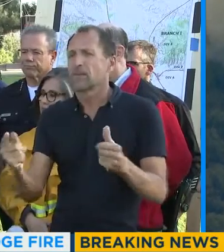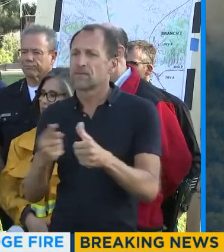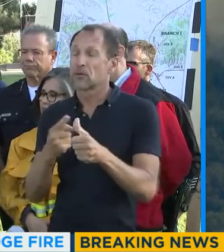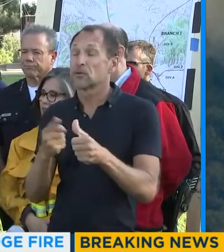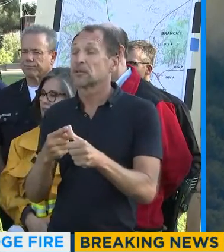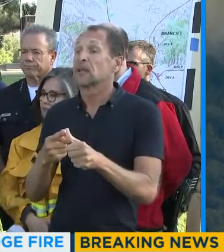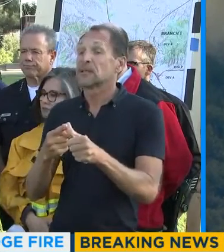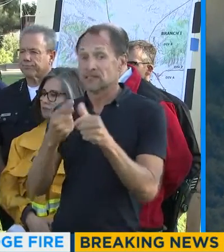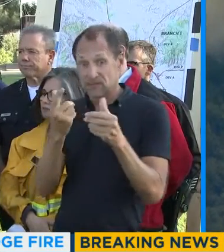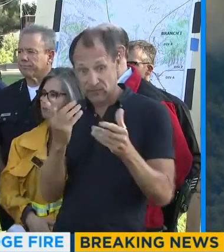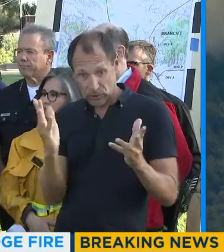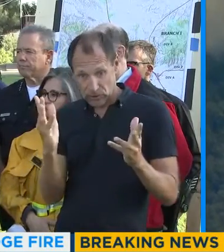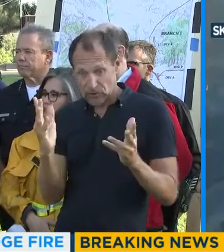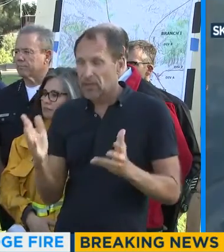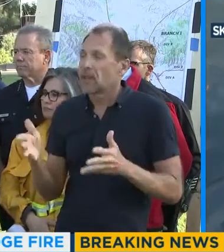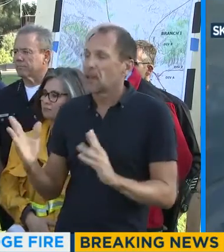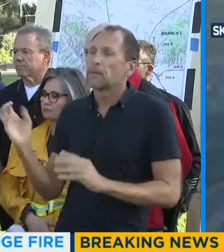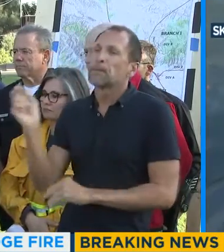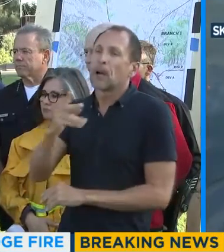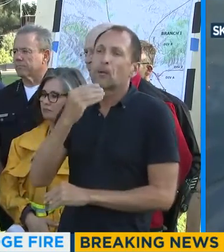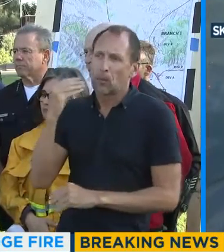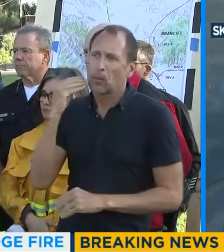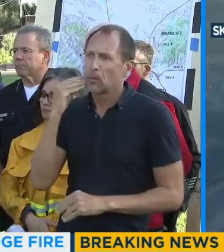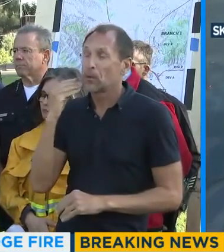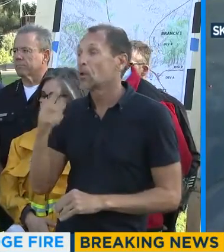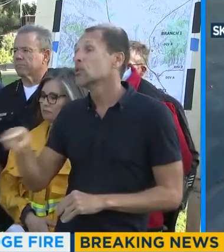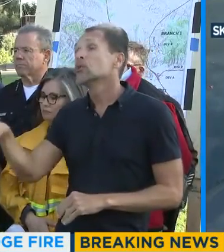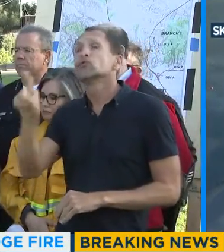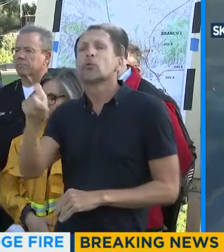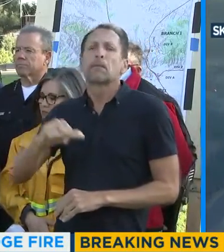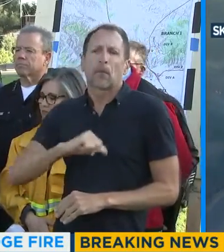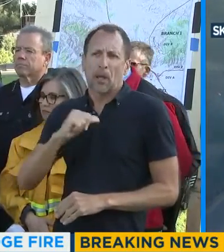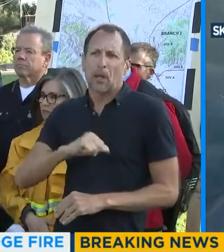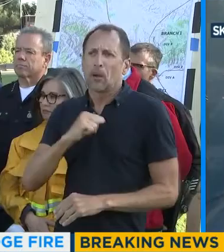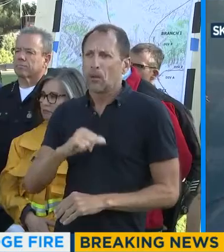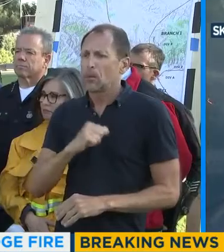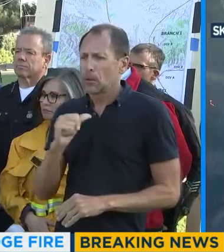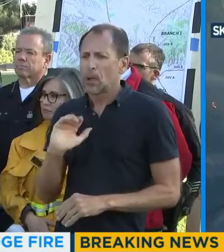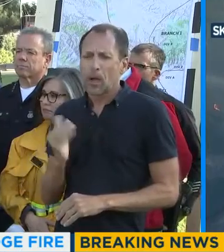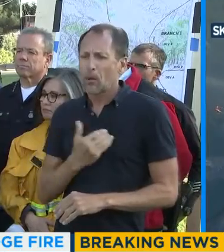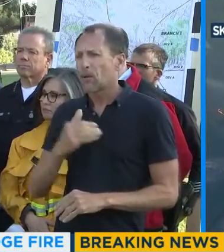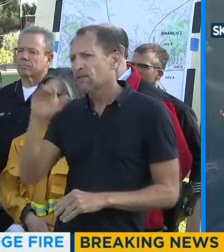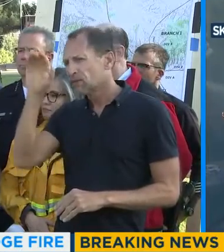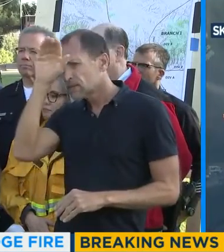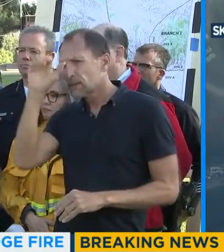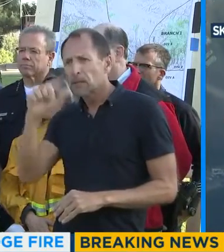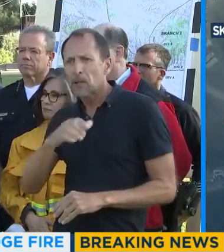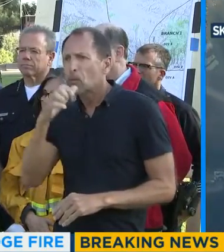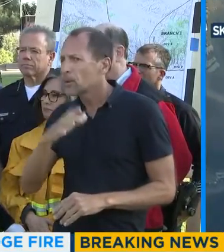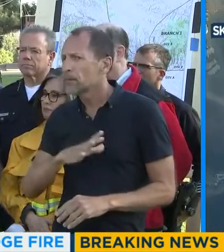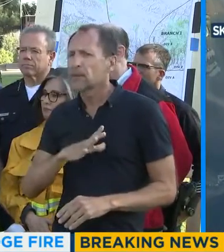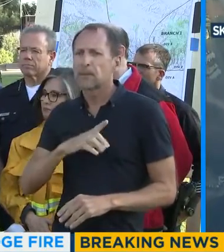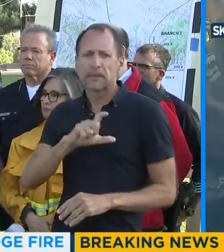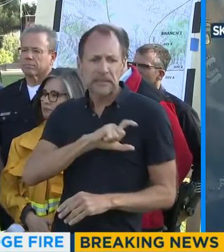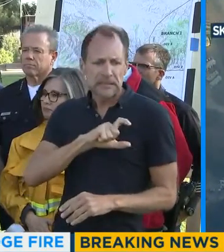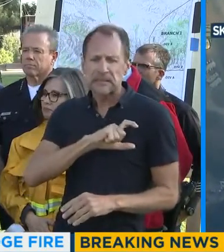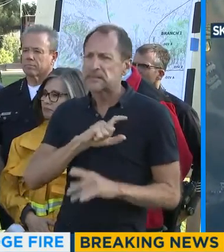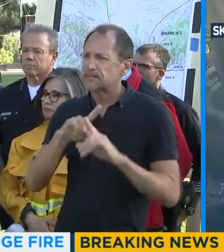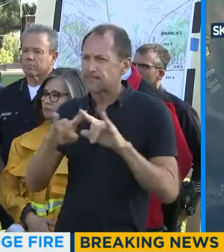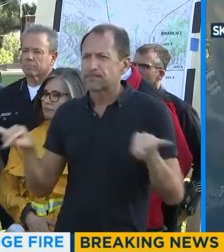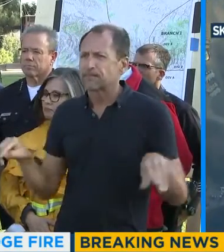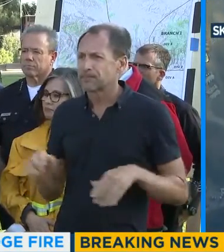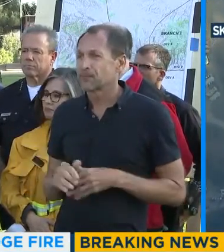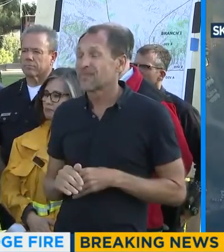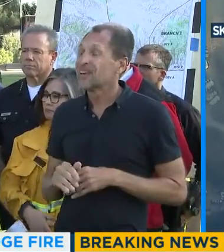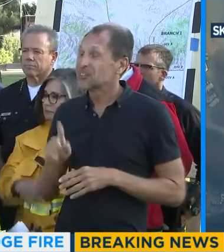the firefighters on scene and police officers on scene today. In terms of structures destroyed, the mayor